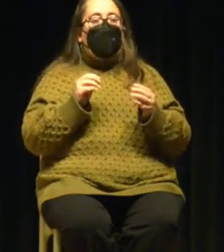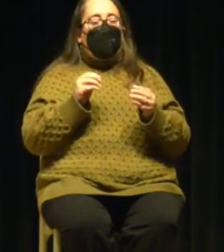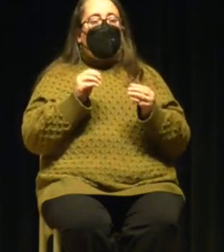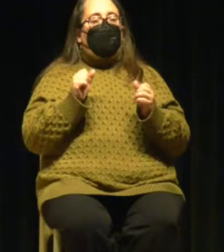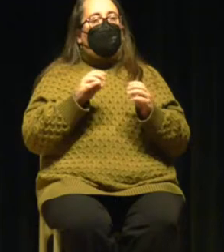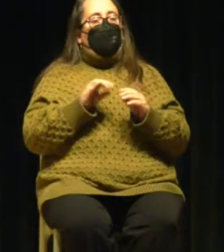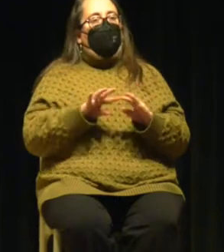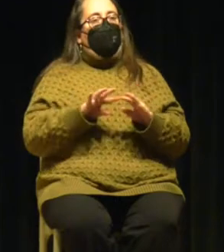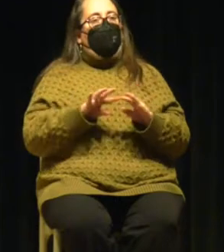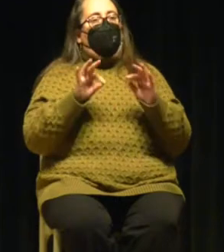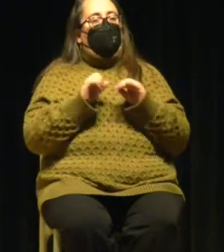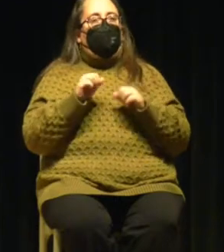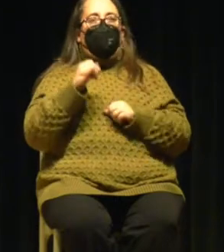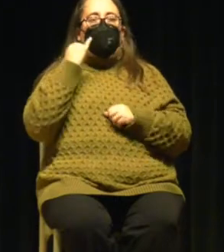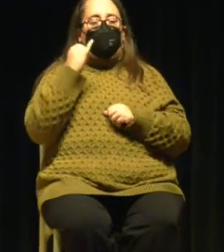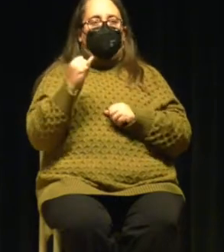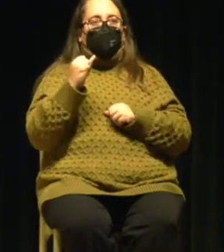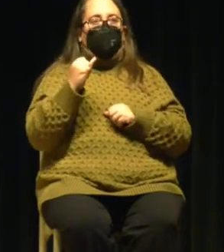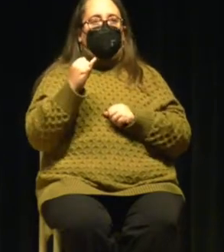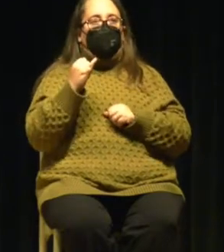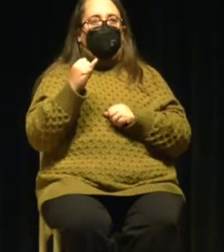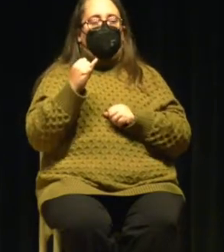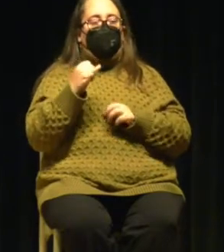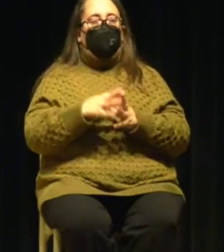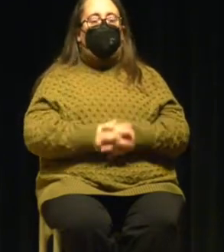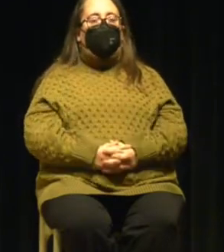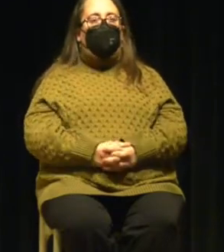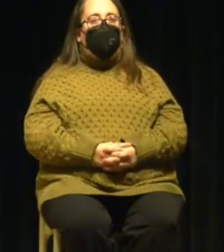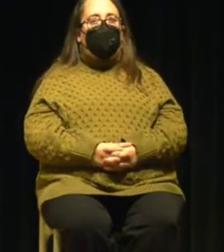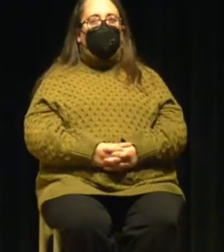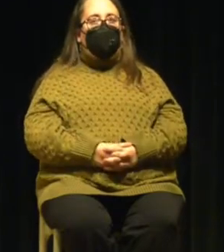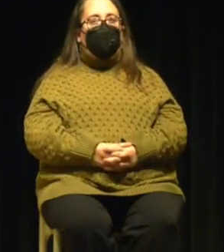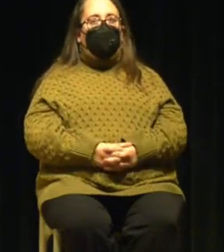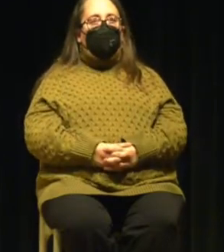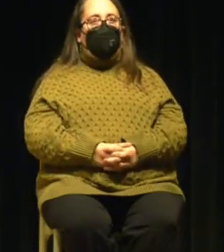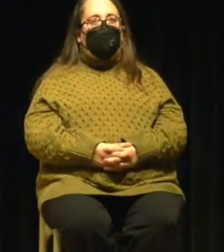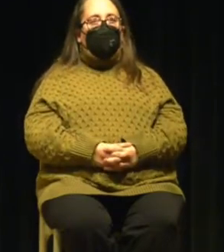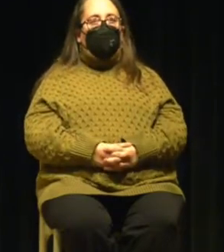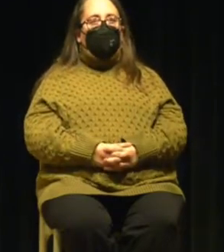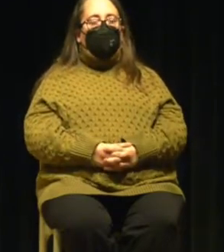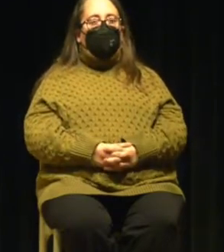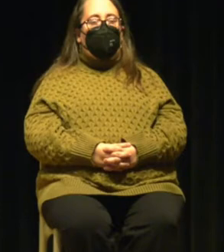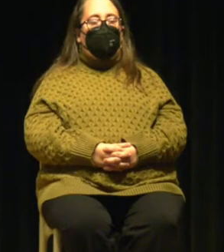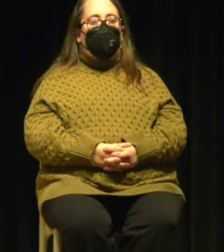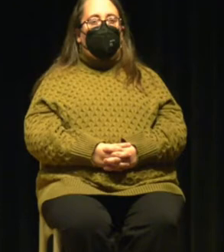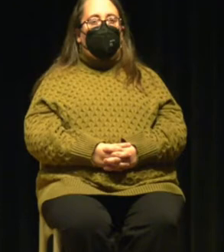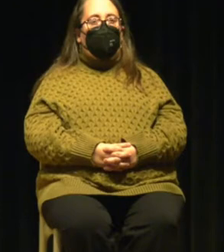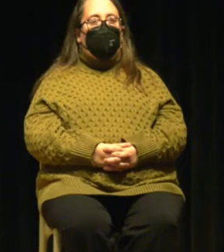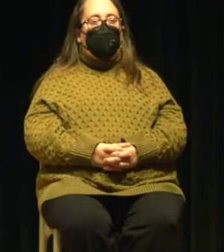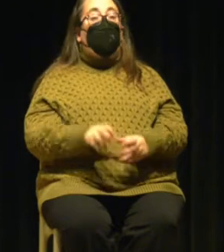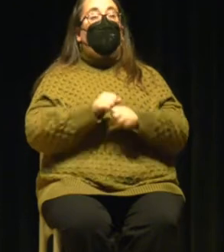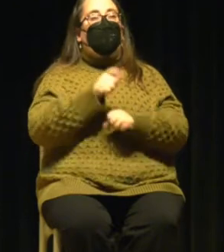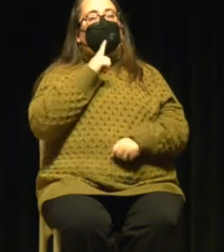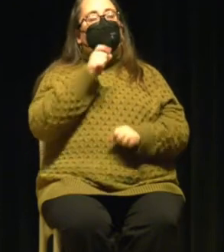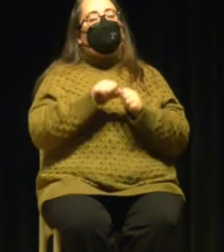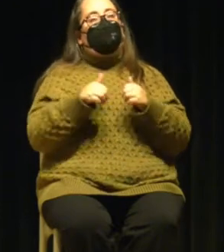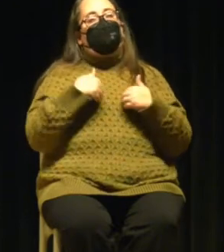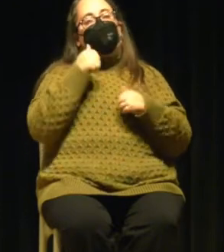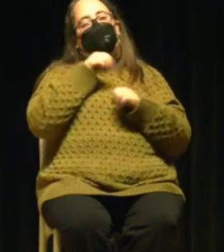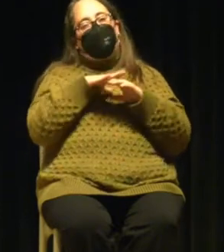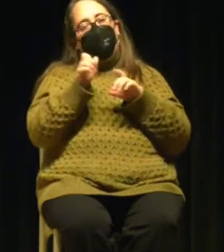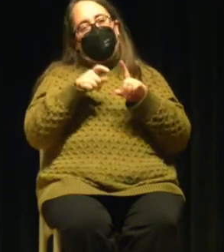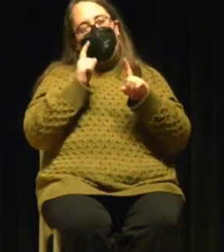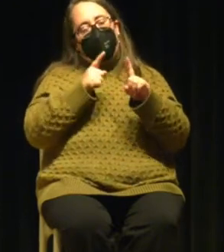it's so important. So the idea like, you know, always like kind of, you know, making sure that every young girl is on that